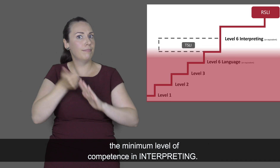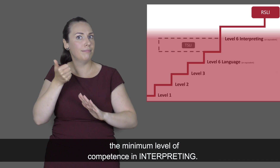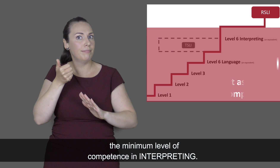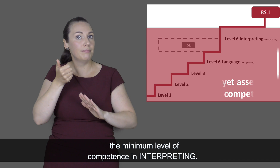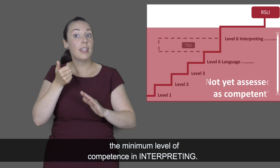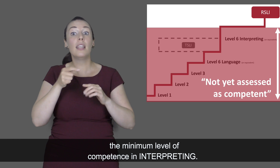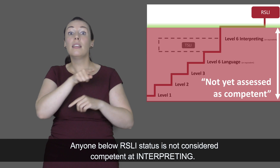interpreting.